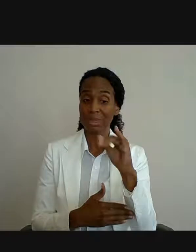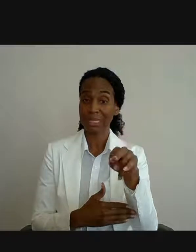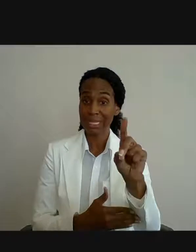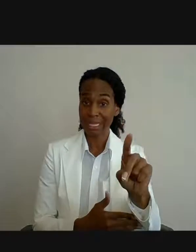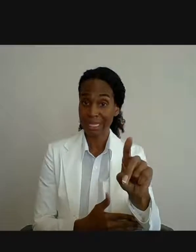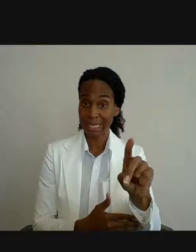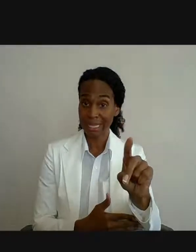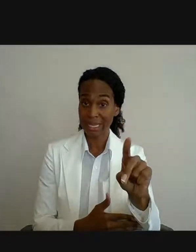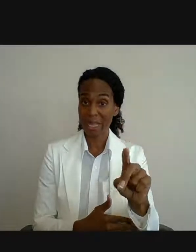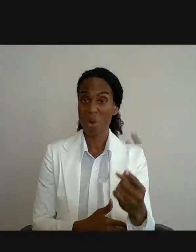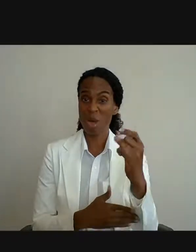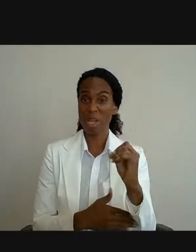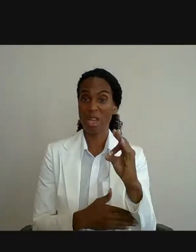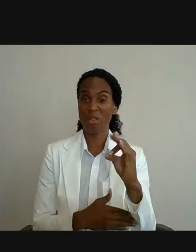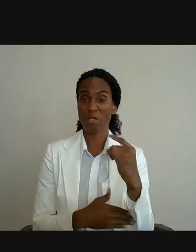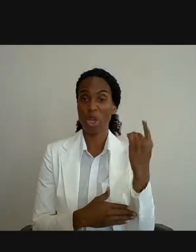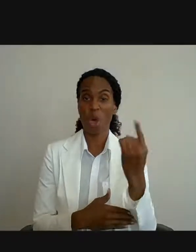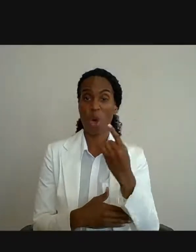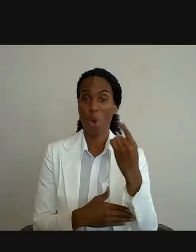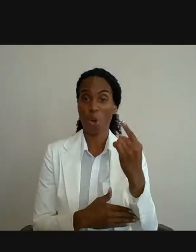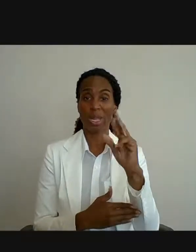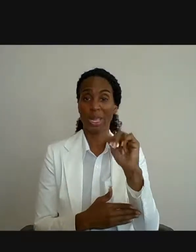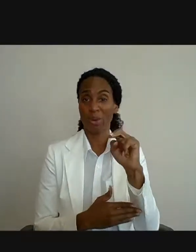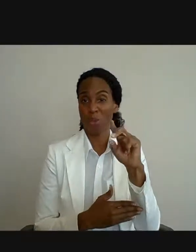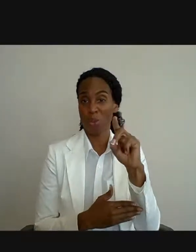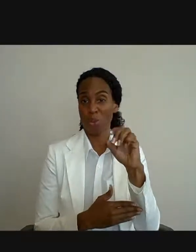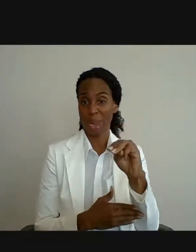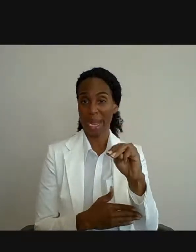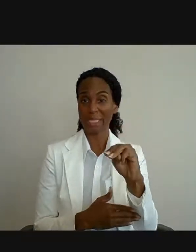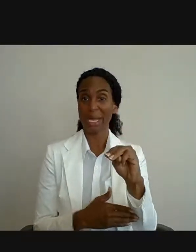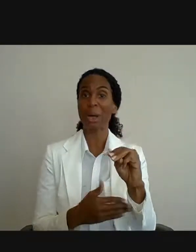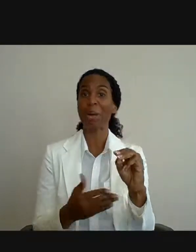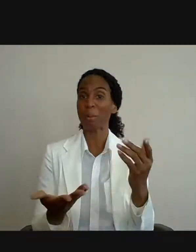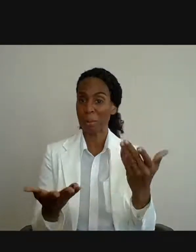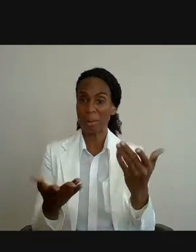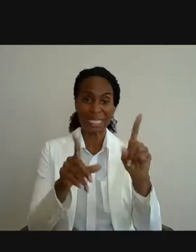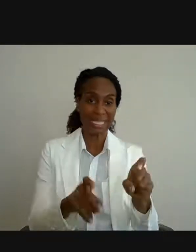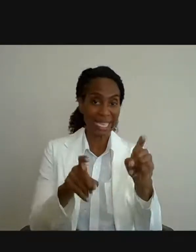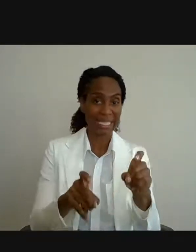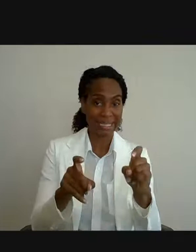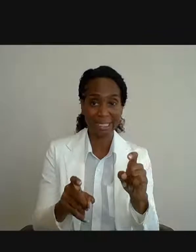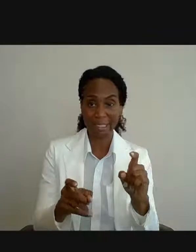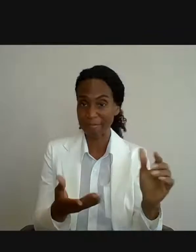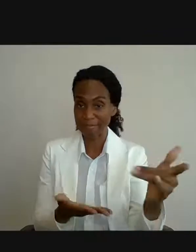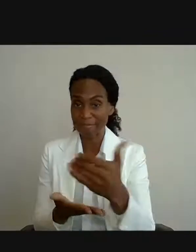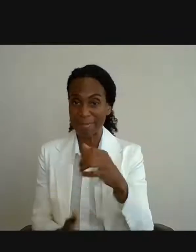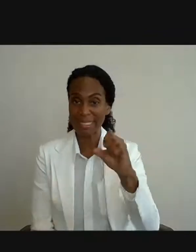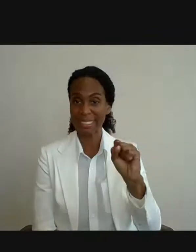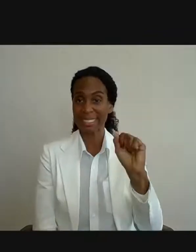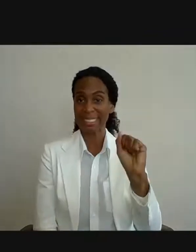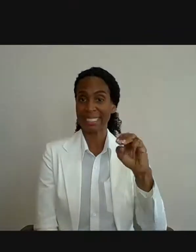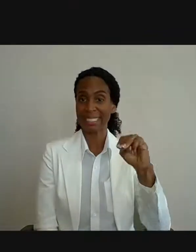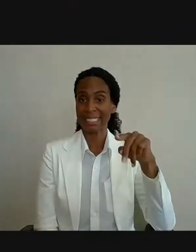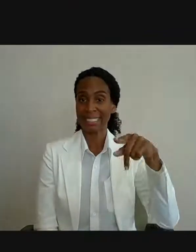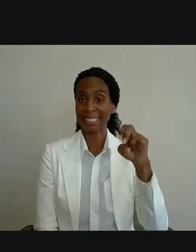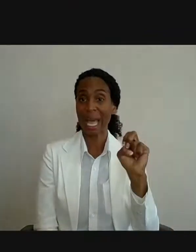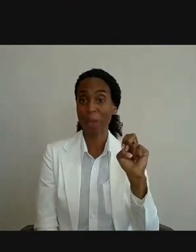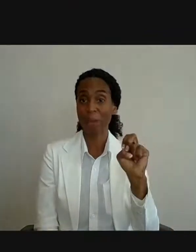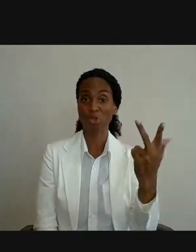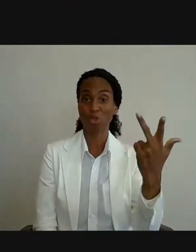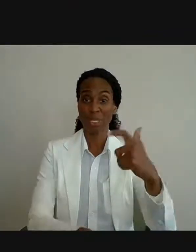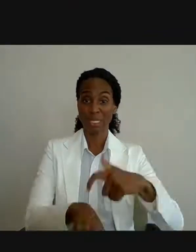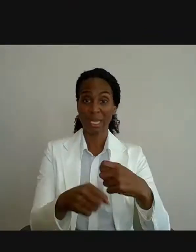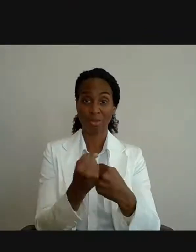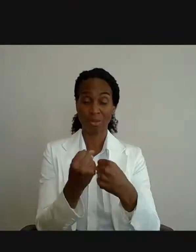of the only random sample surveys that was done. In fact, it was done 3 times, supported by the state